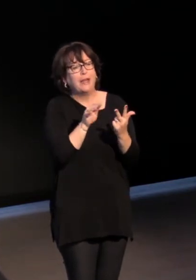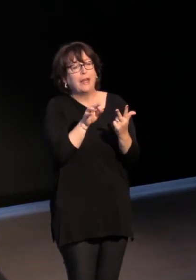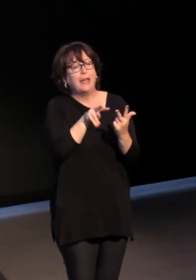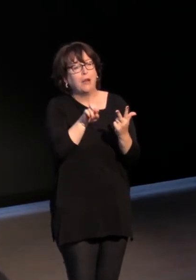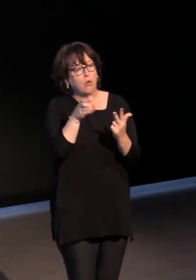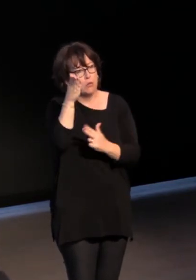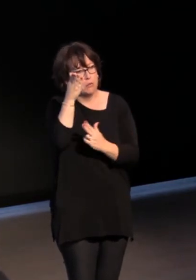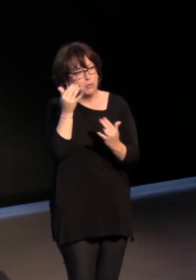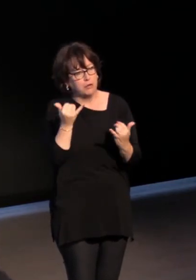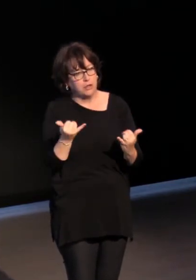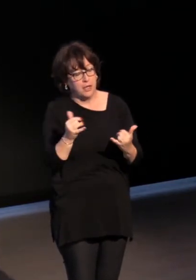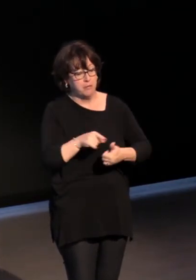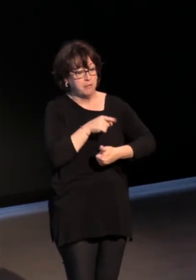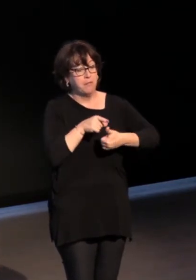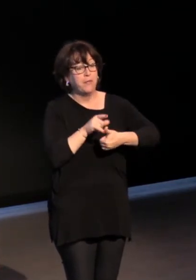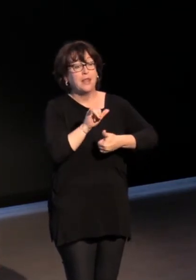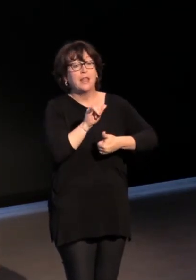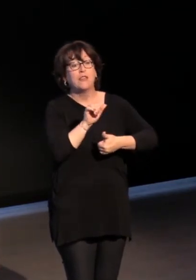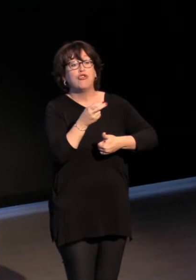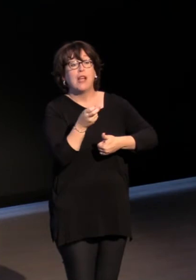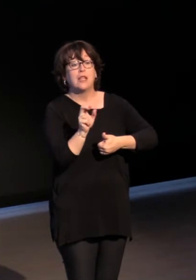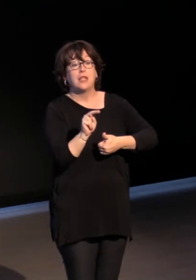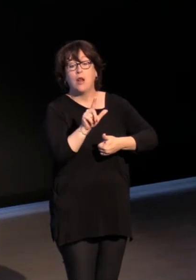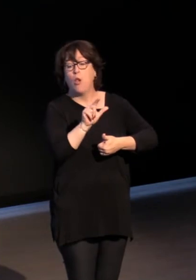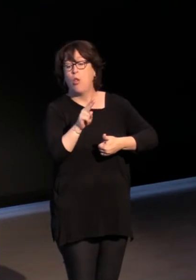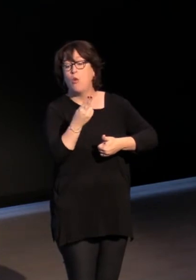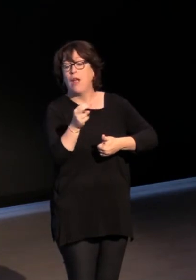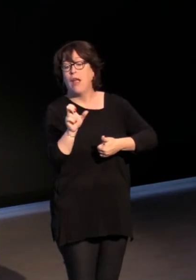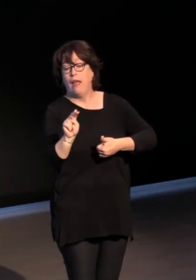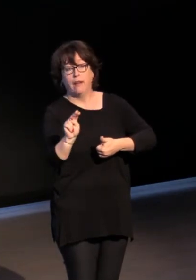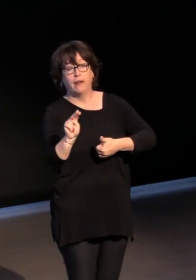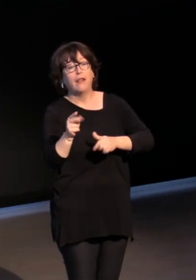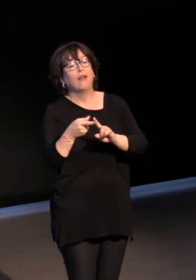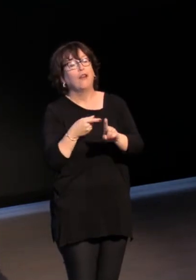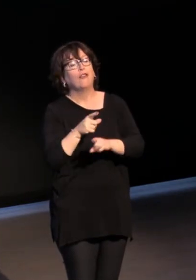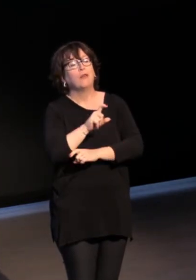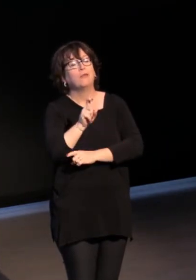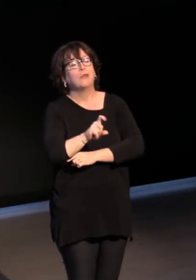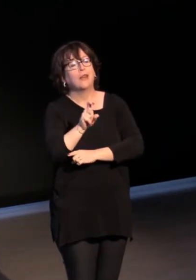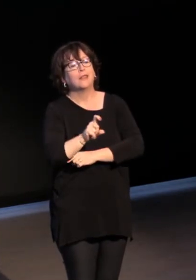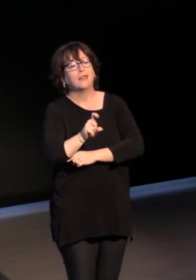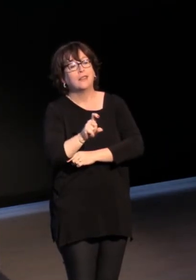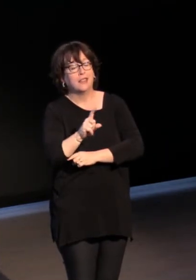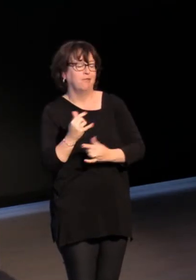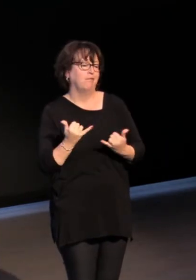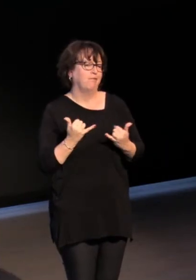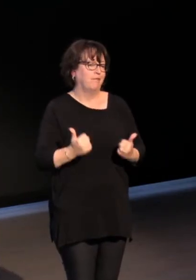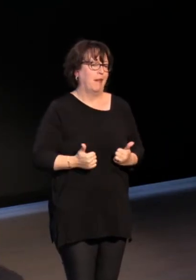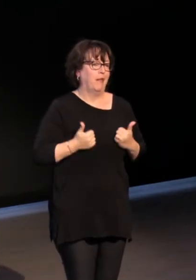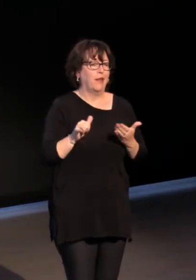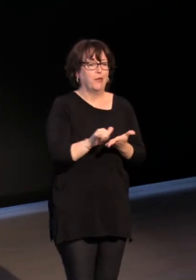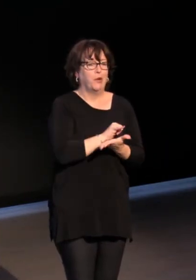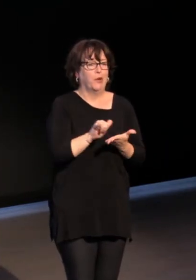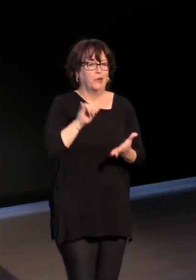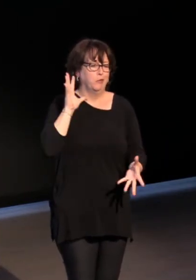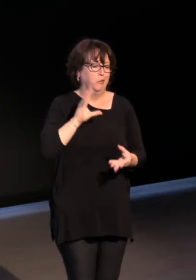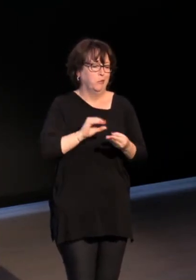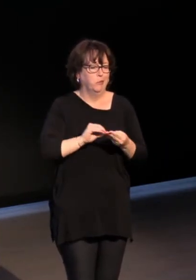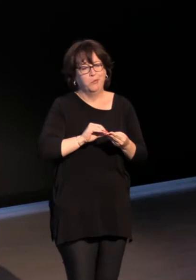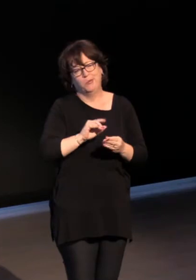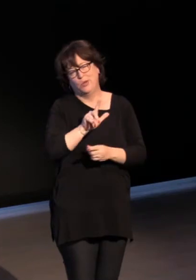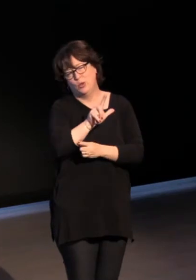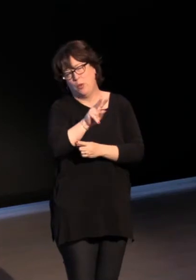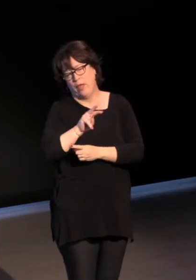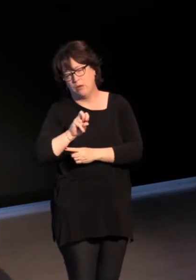today. Jason Lujan is originally from Marfa, Texas, and has lived in New York City since 2001.